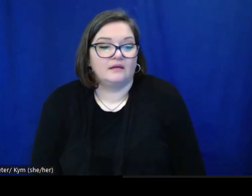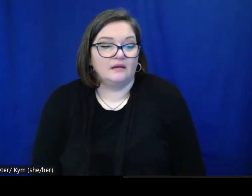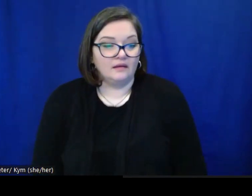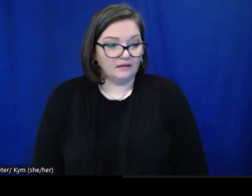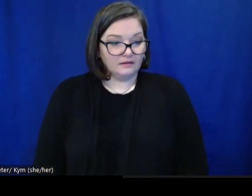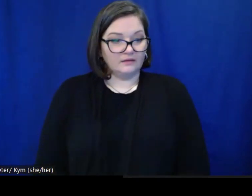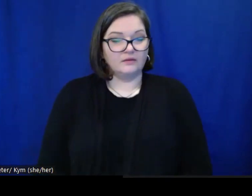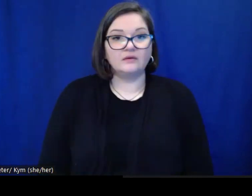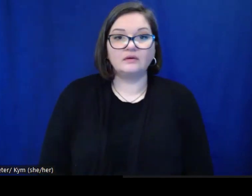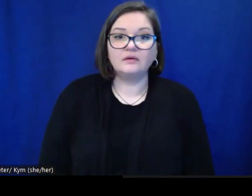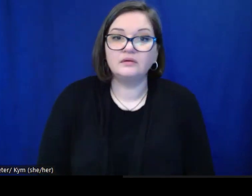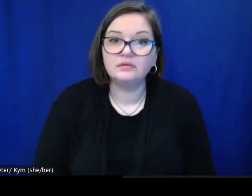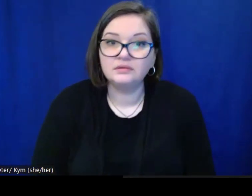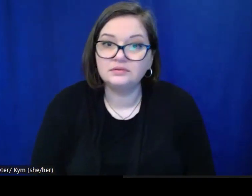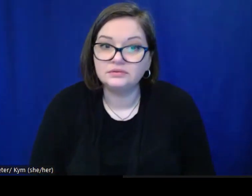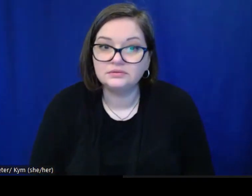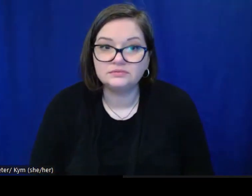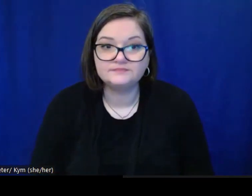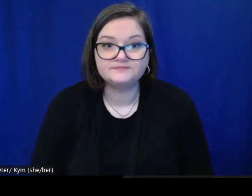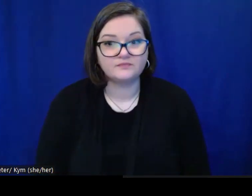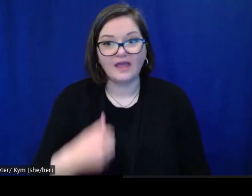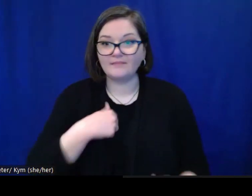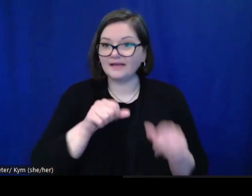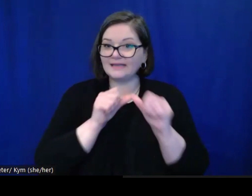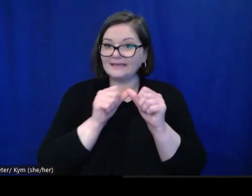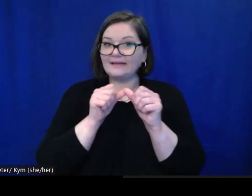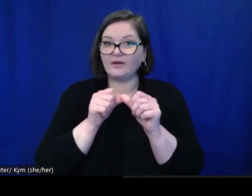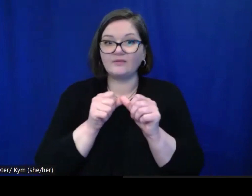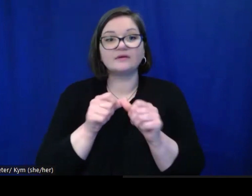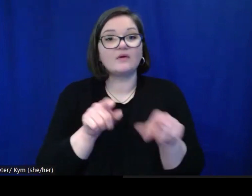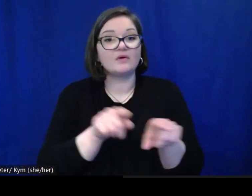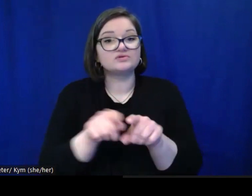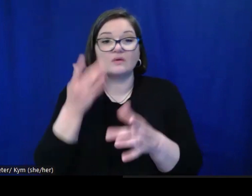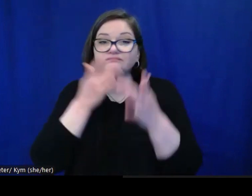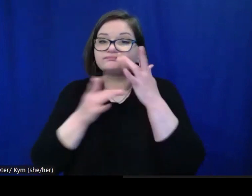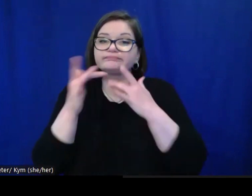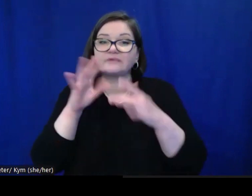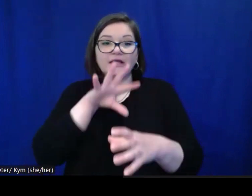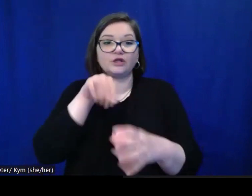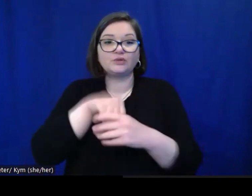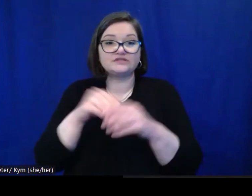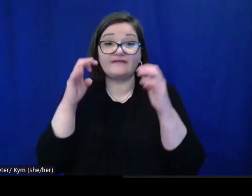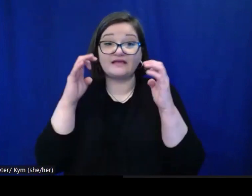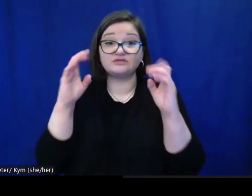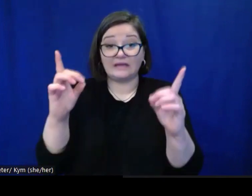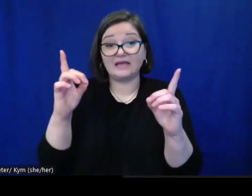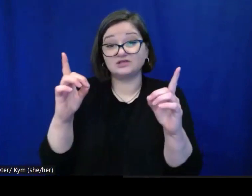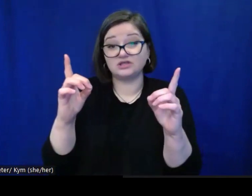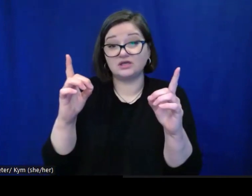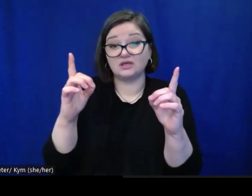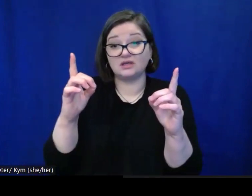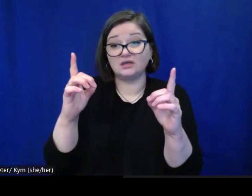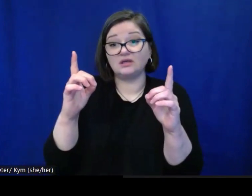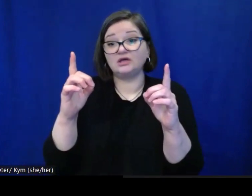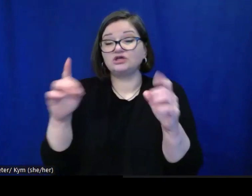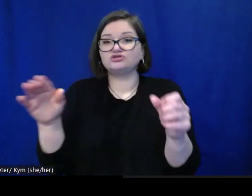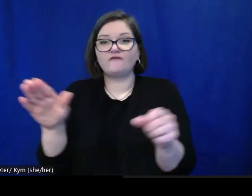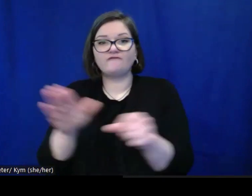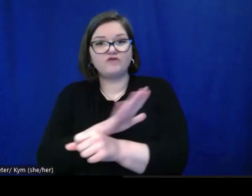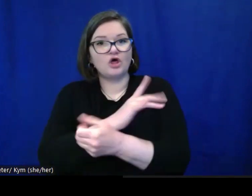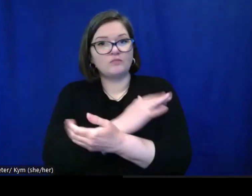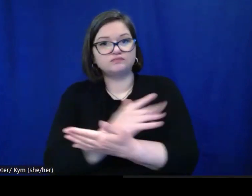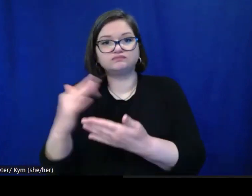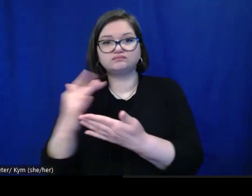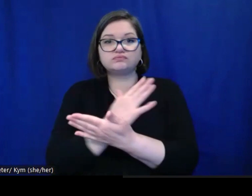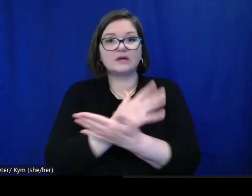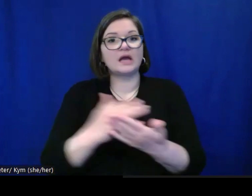There are also, I'm gonna keep on going, lack of inclusive education. So comprehensive education around the